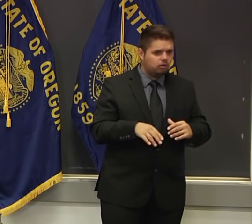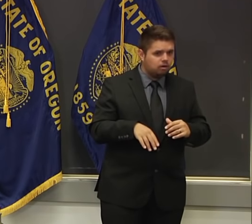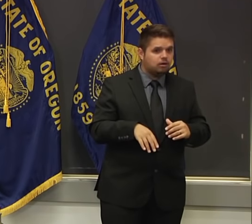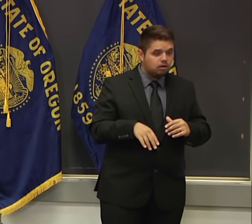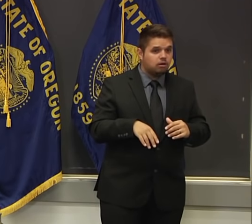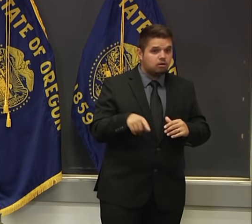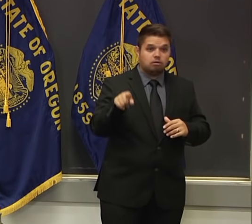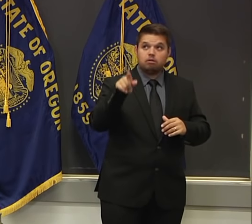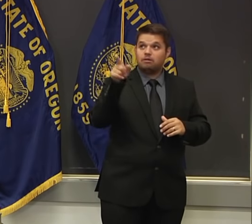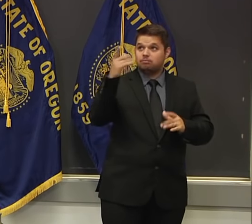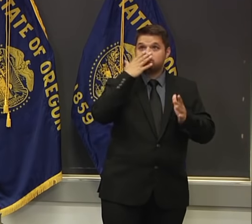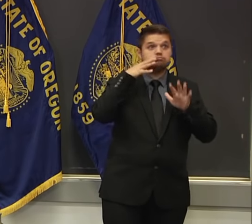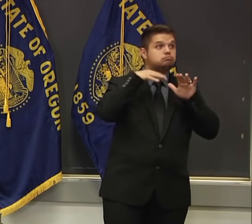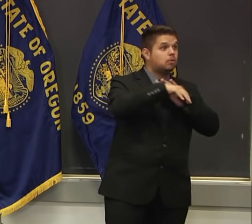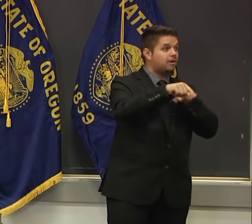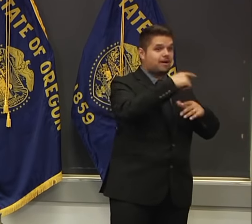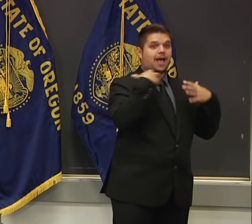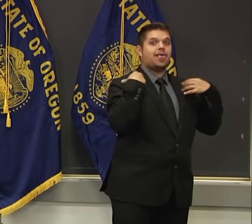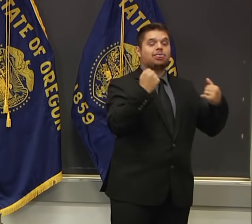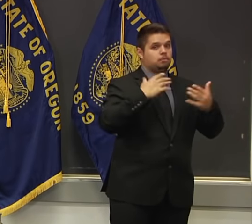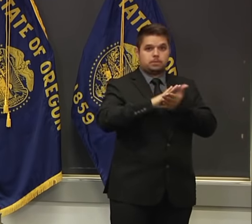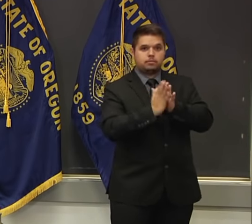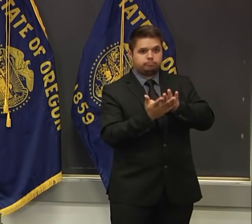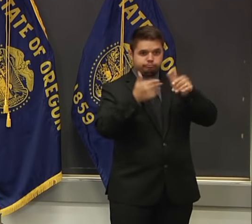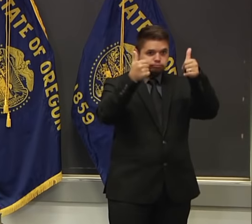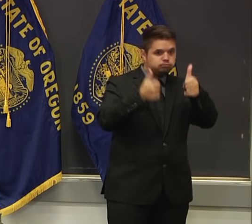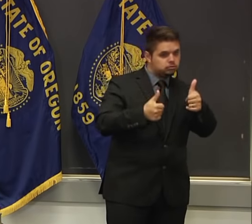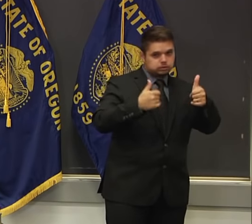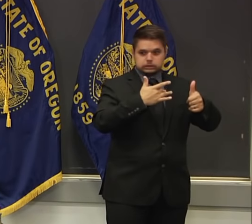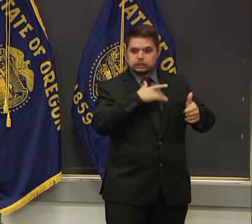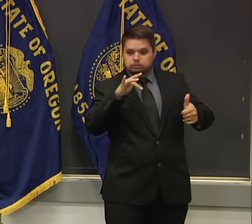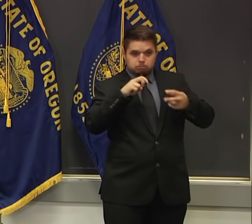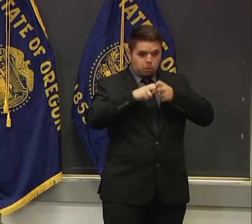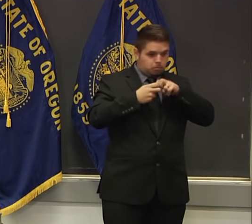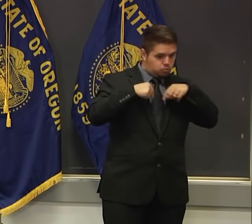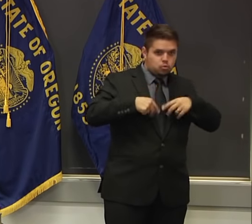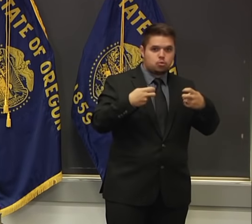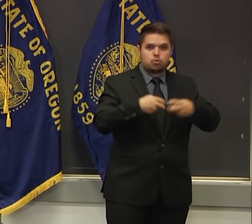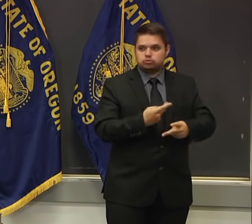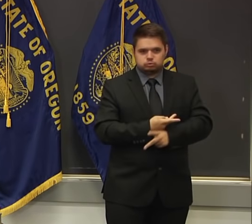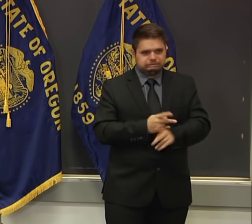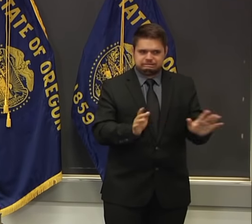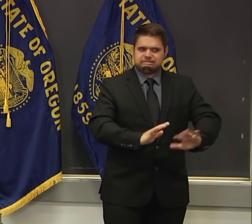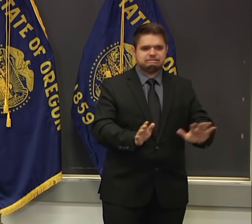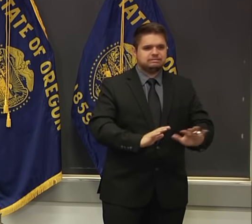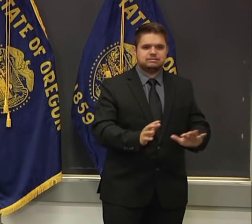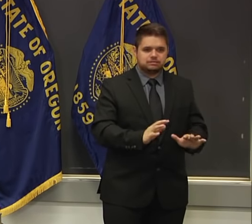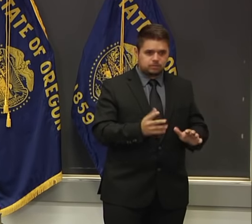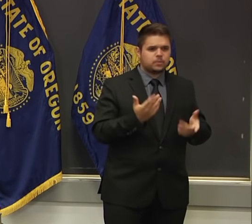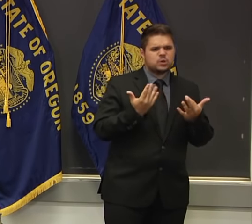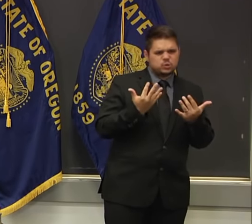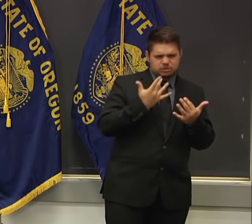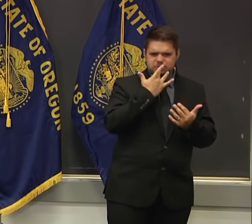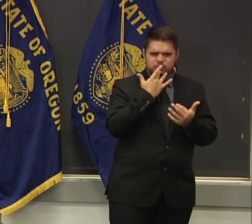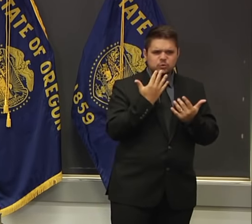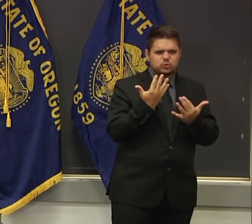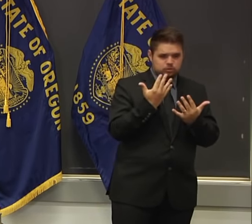have to decide for yourselves, and but if you can wait until it's yellow, that would be the best.